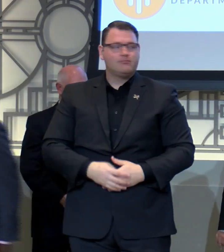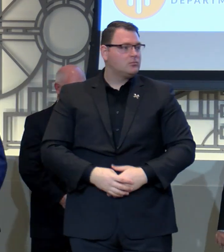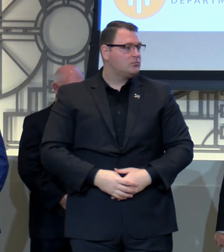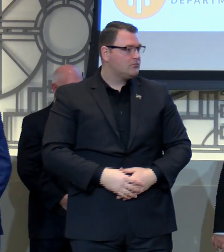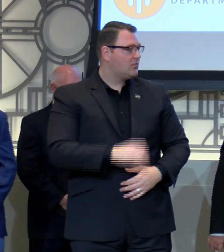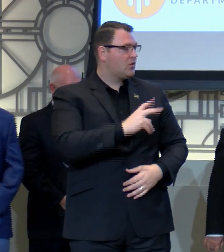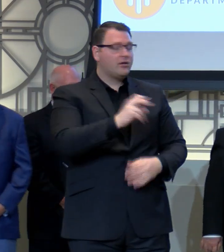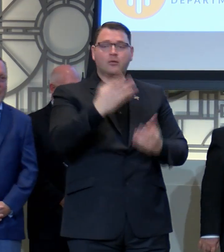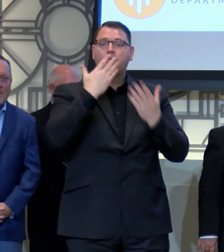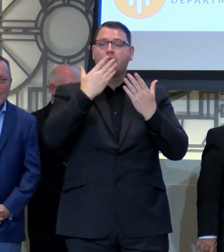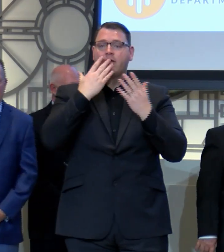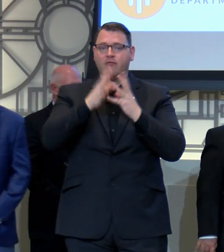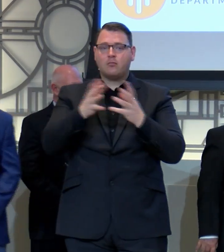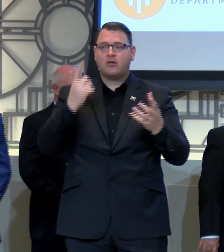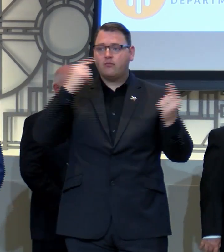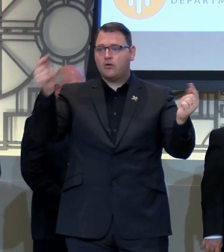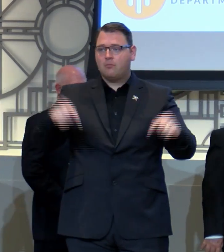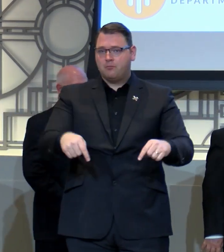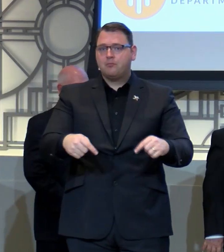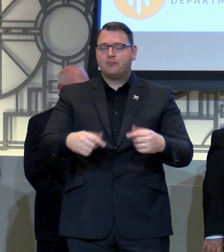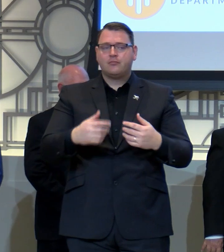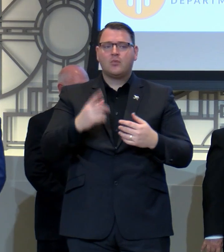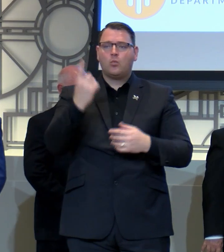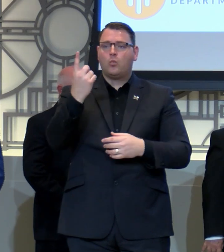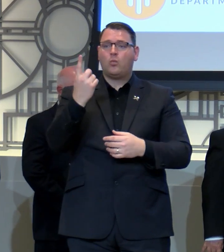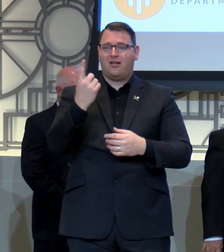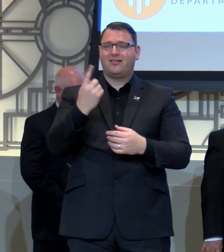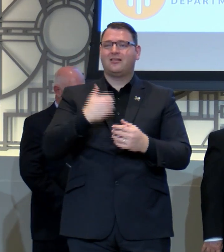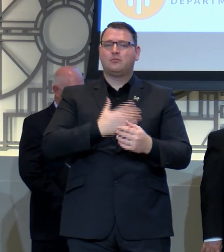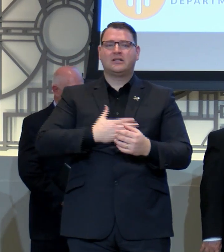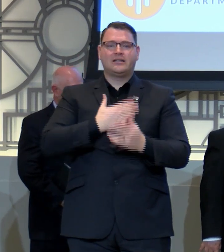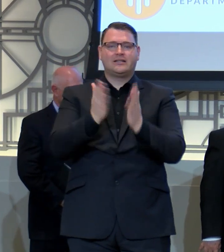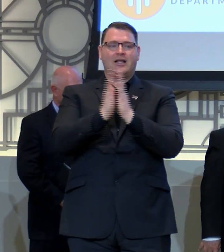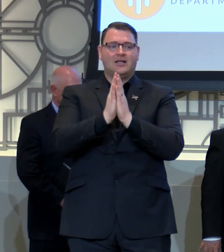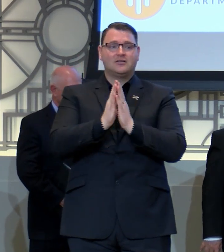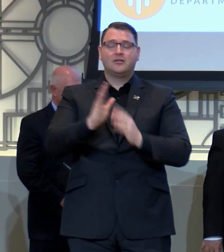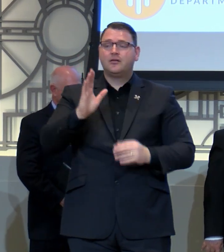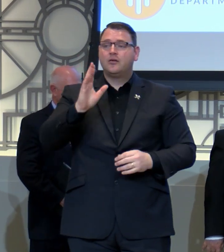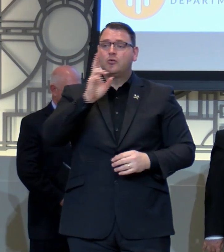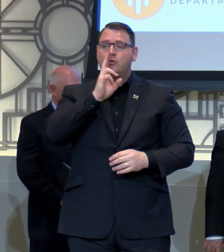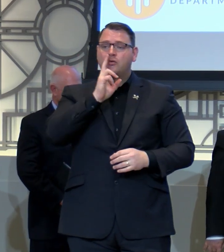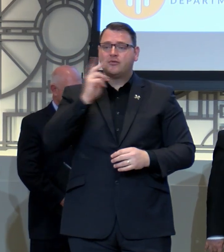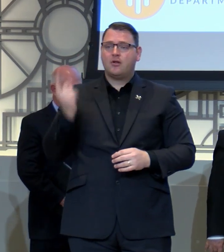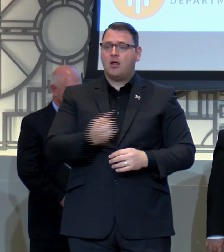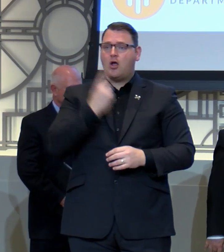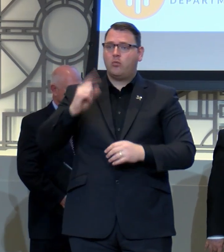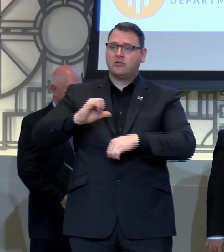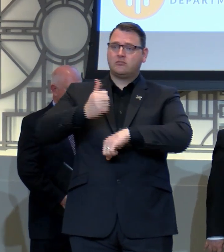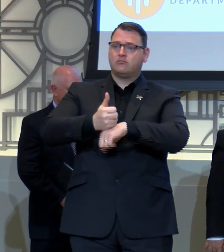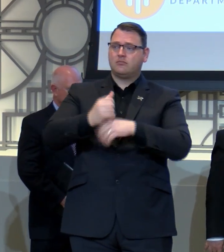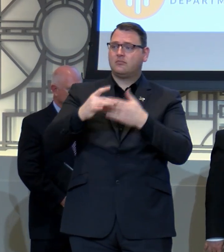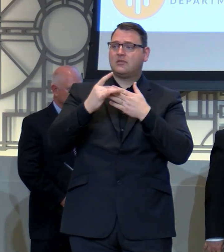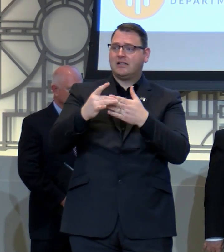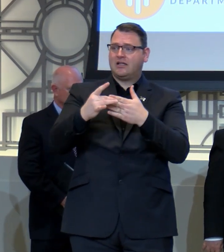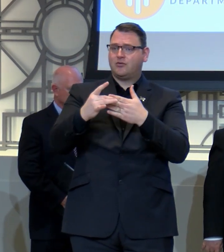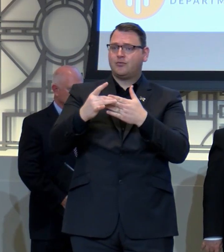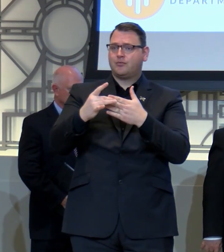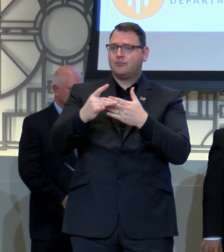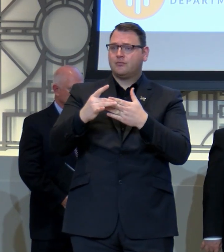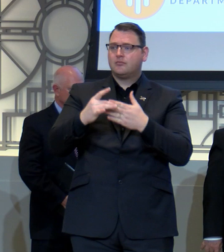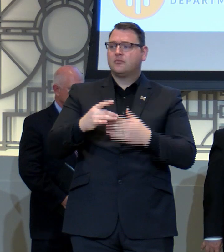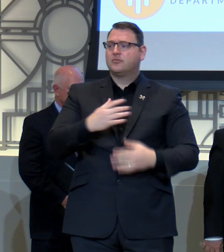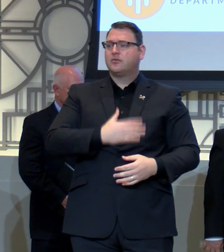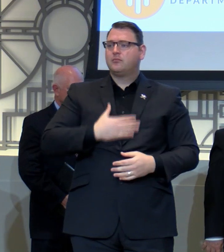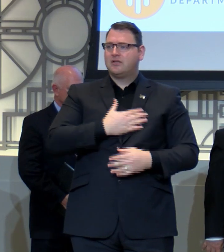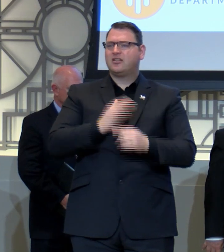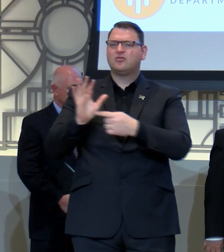Okay, let me thank you all for being here. One thing that I would ask is that Houston has always been a pace setter and a leader. Let's